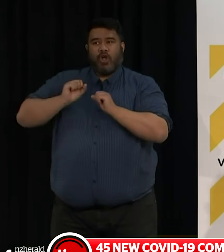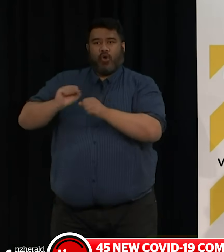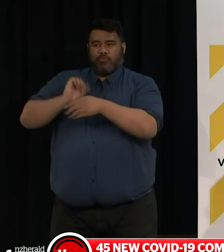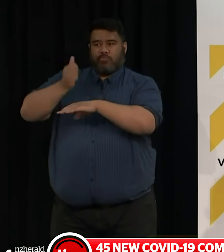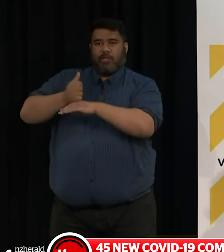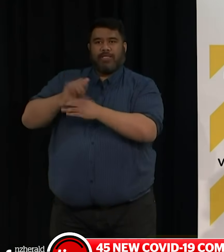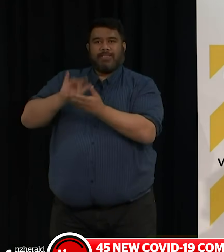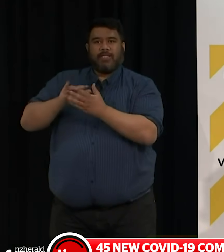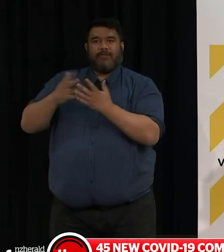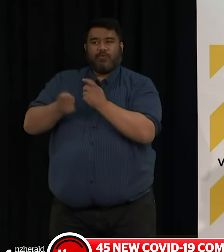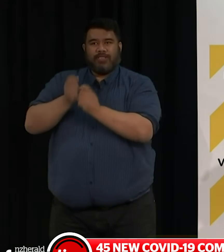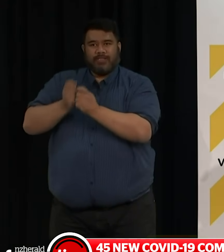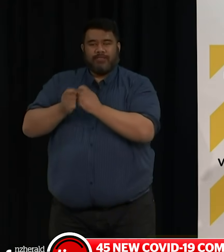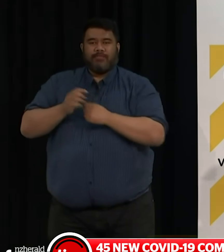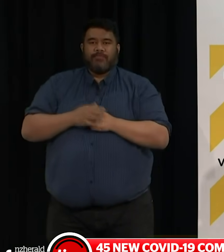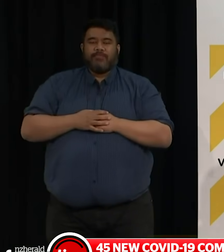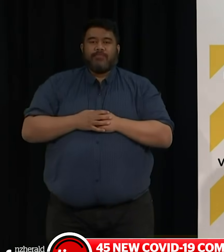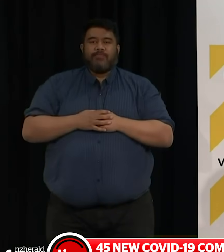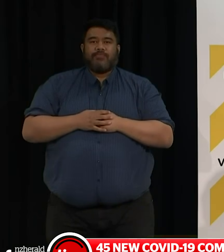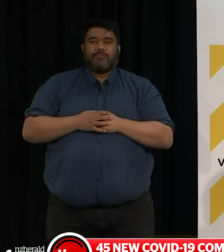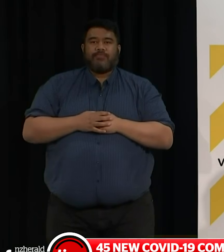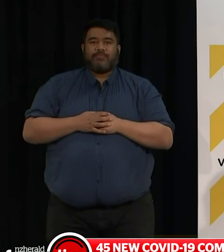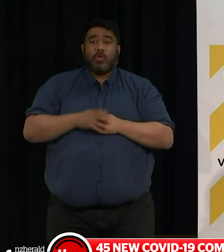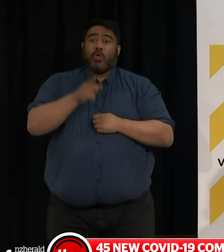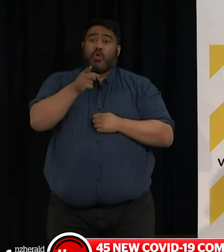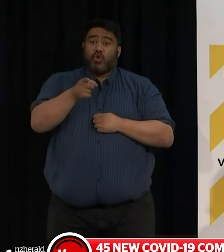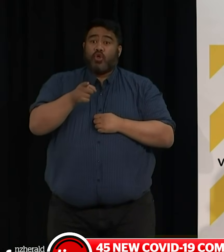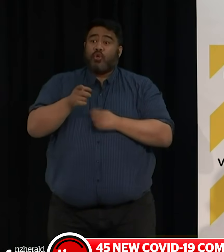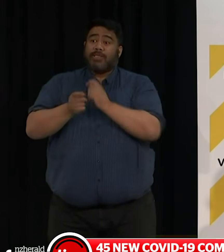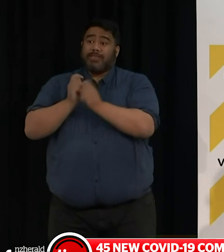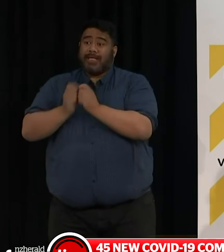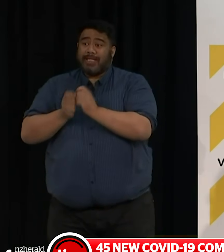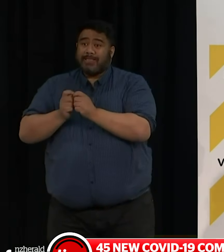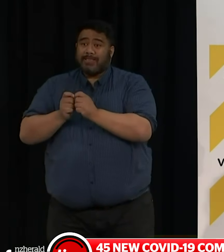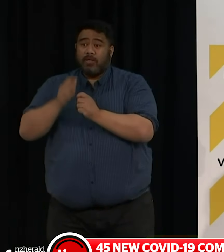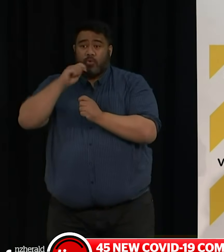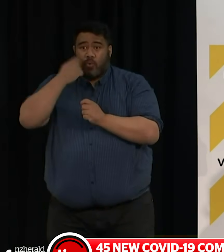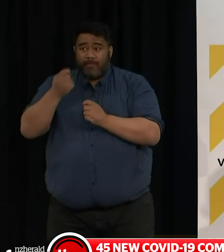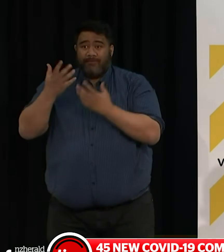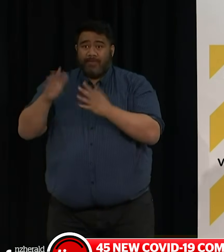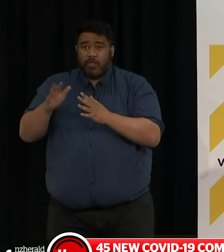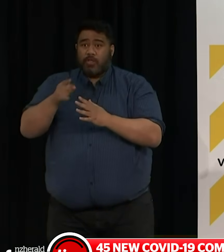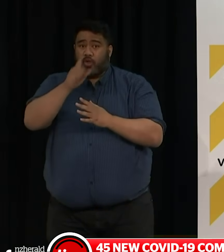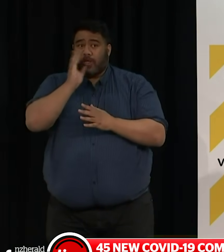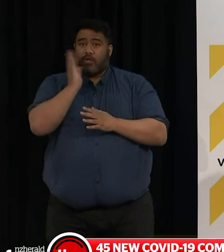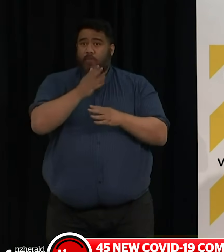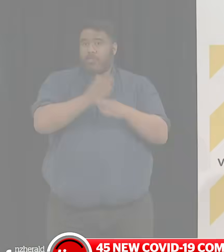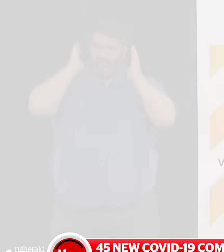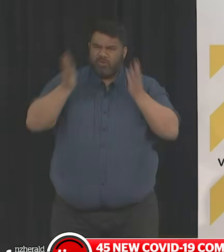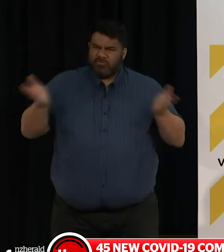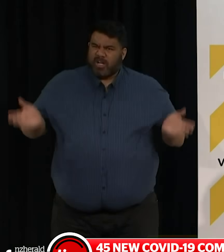testing, staff are not required to isolate while awaiting the result of the test. They can continue to work unless, of course, they have any